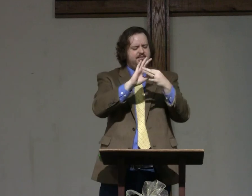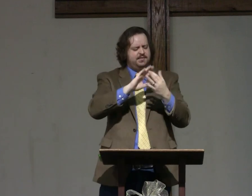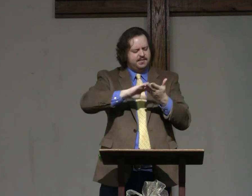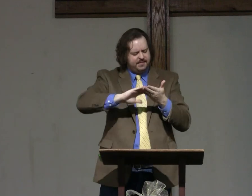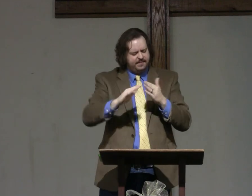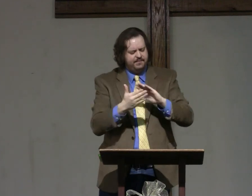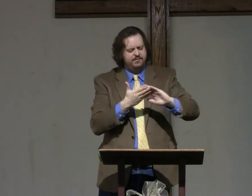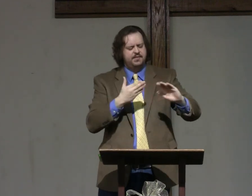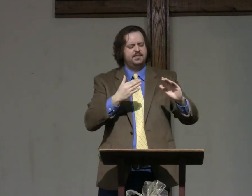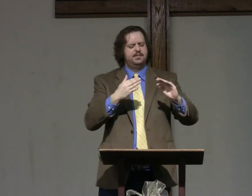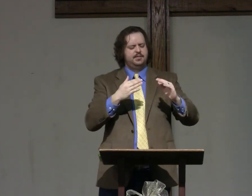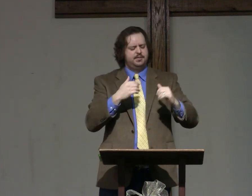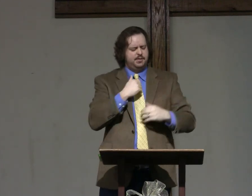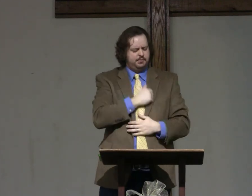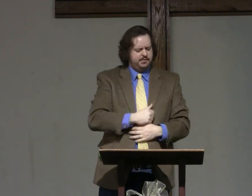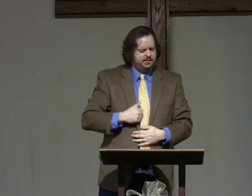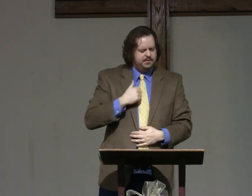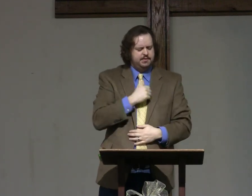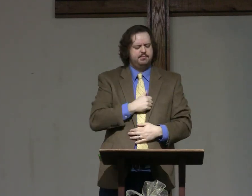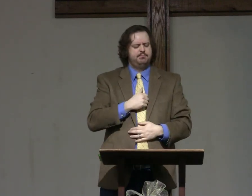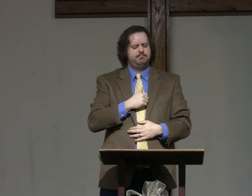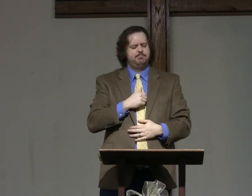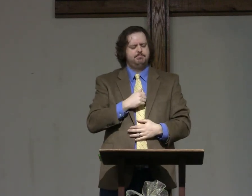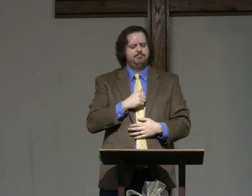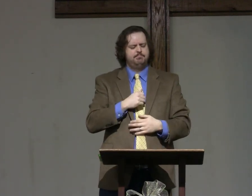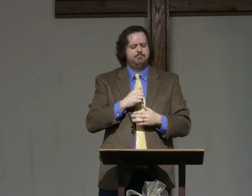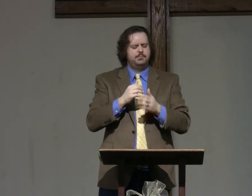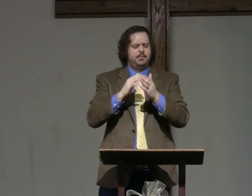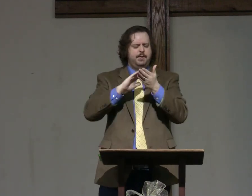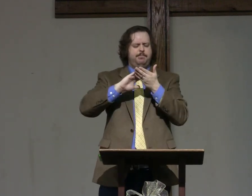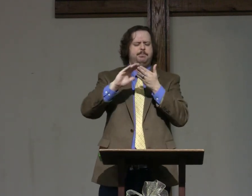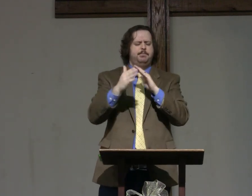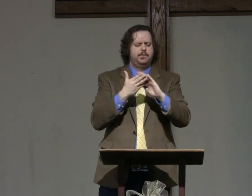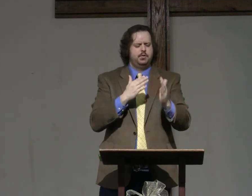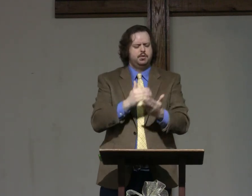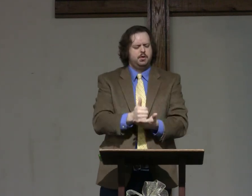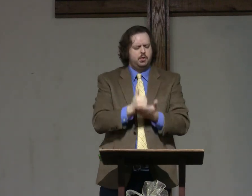learning to reconcile and forgive and apologize